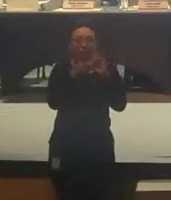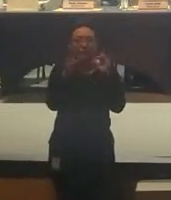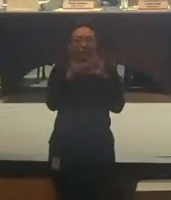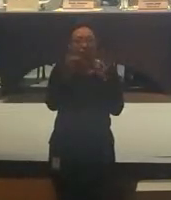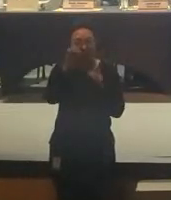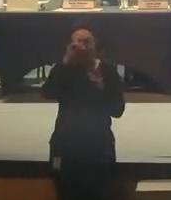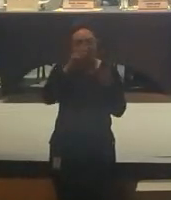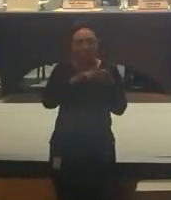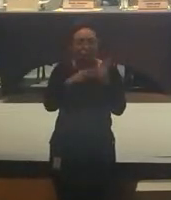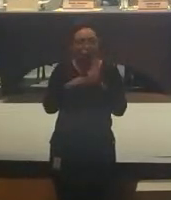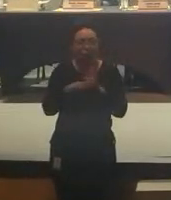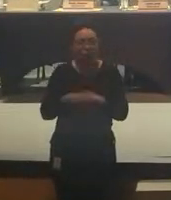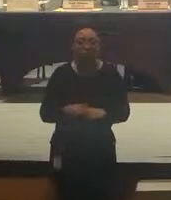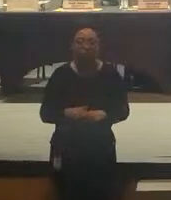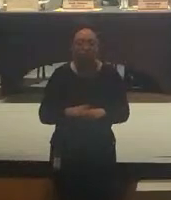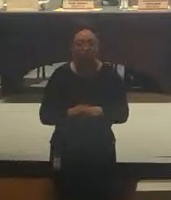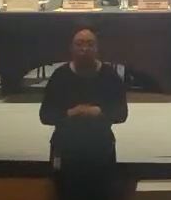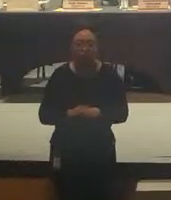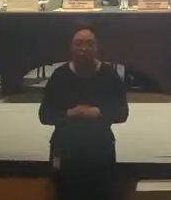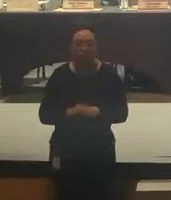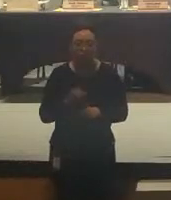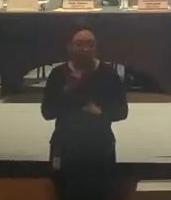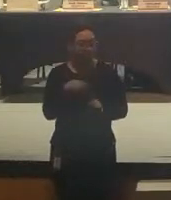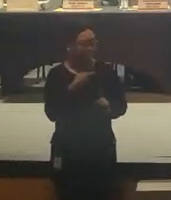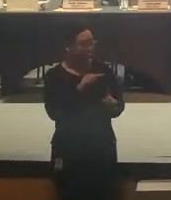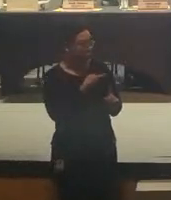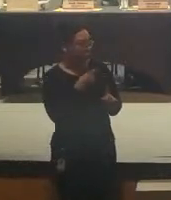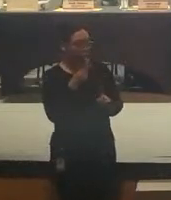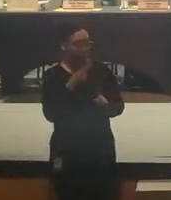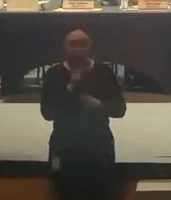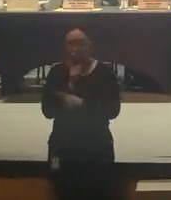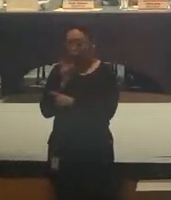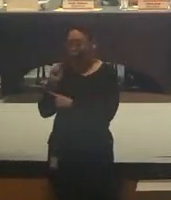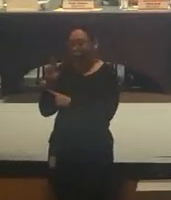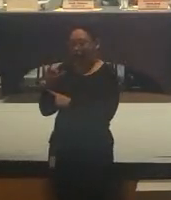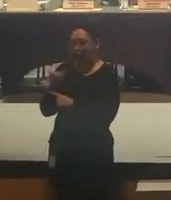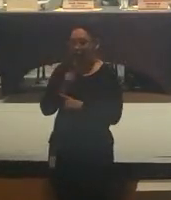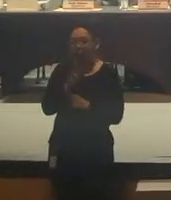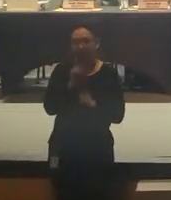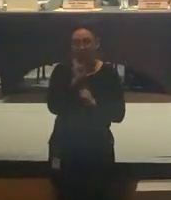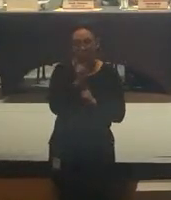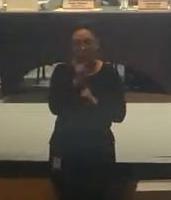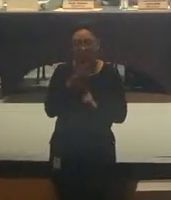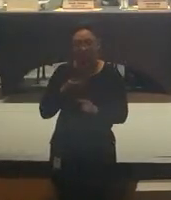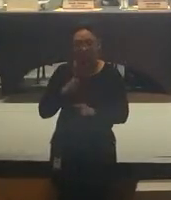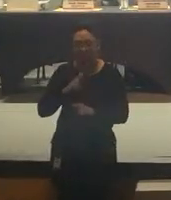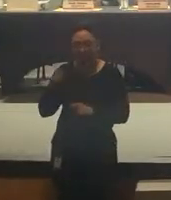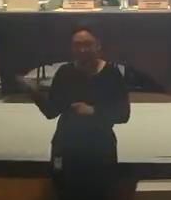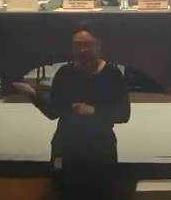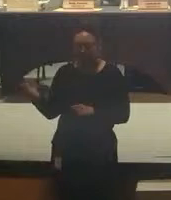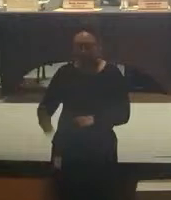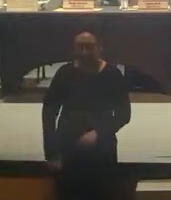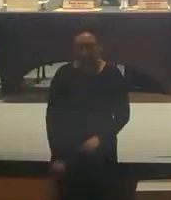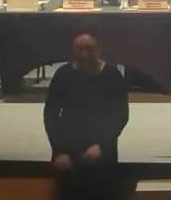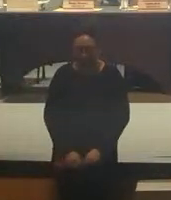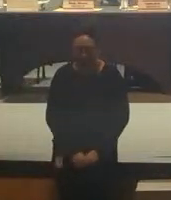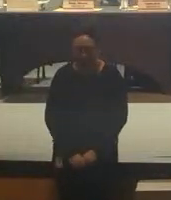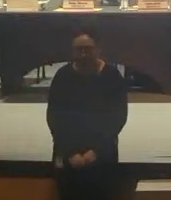of purpose. Is that you again, Ms. Tracy? One moment.